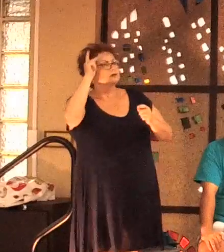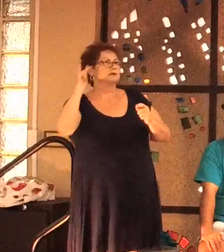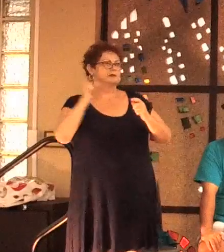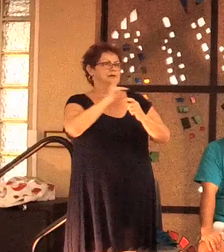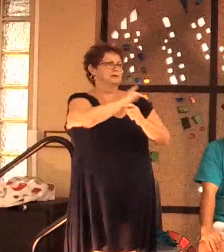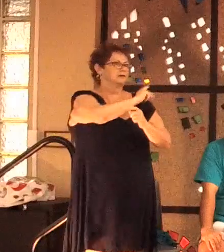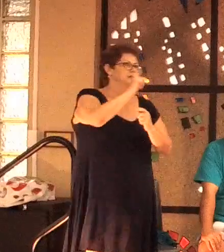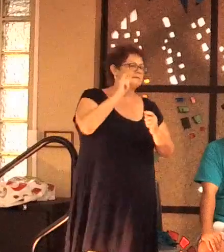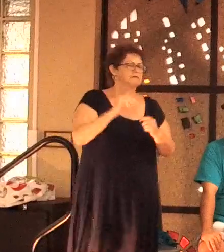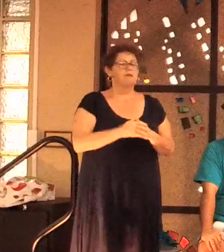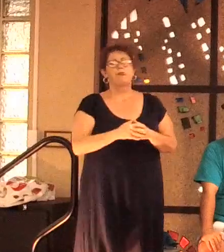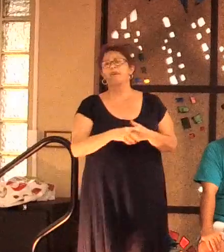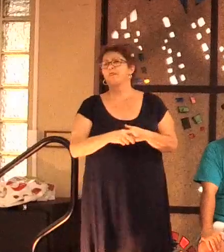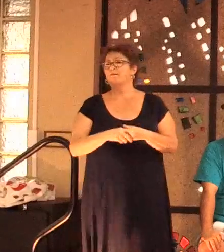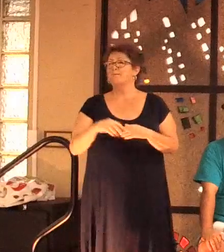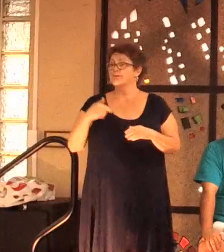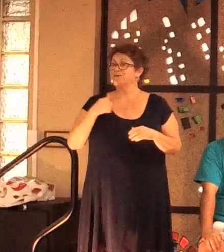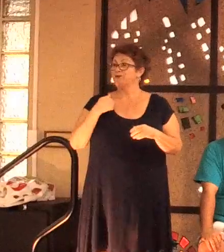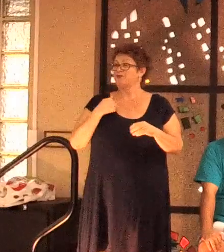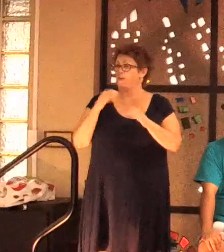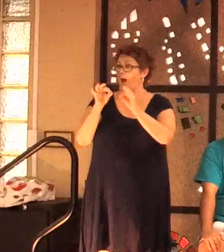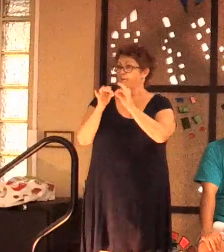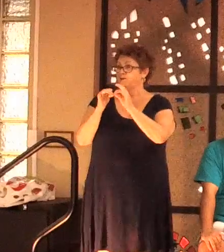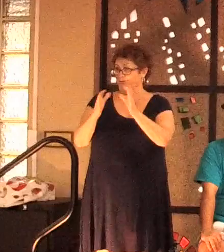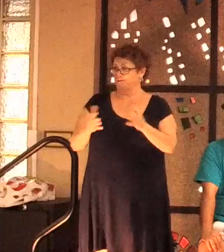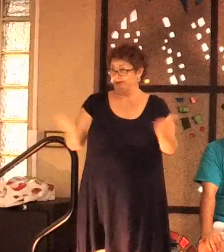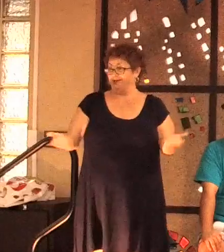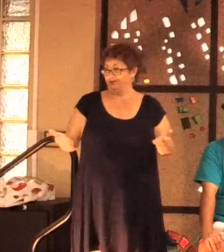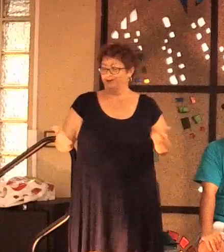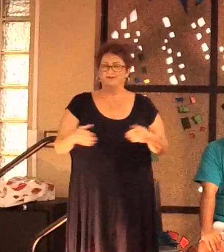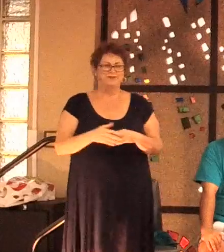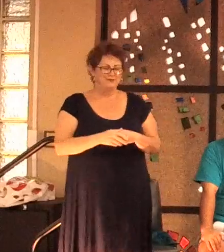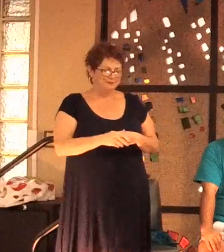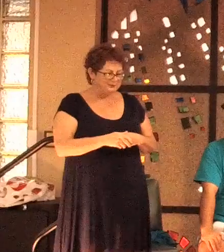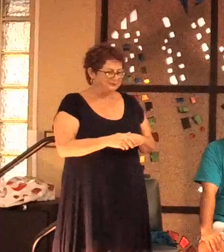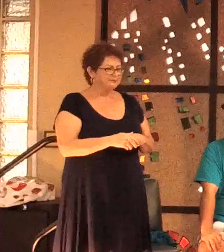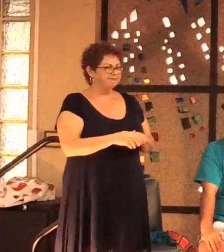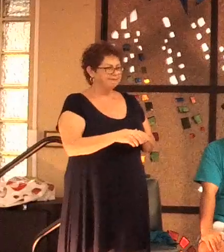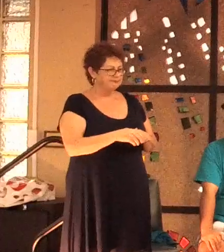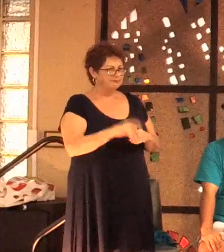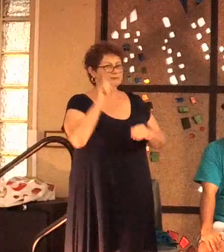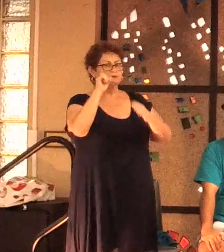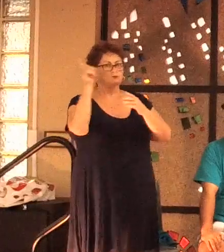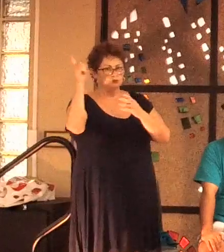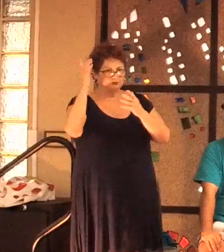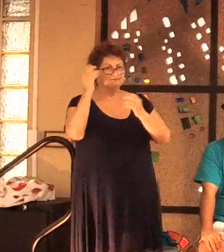people that have a name here, K over here, K over there. So as an interpreter in Hawaii,